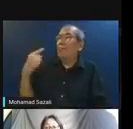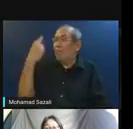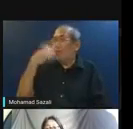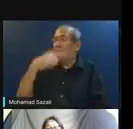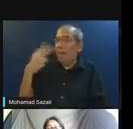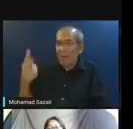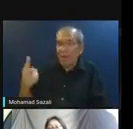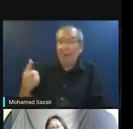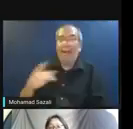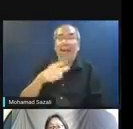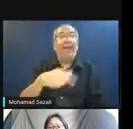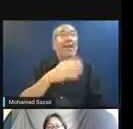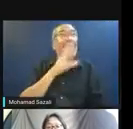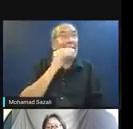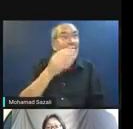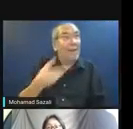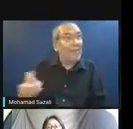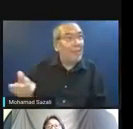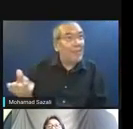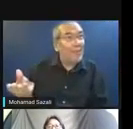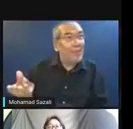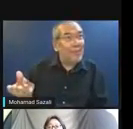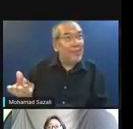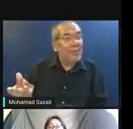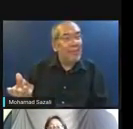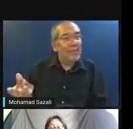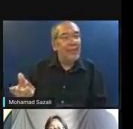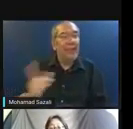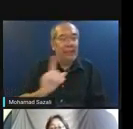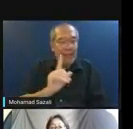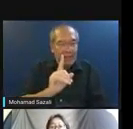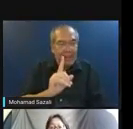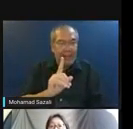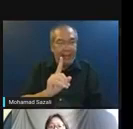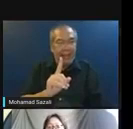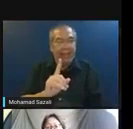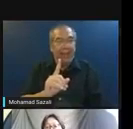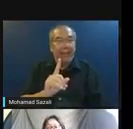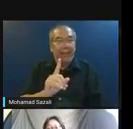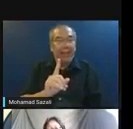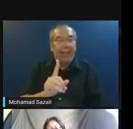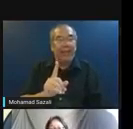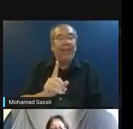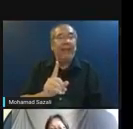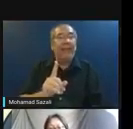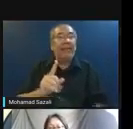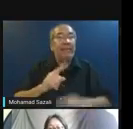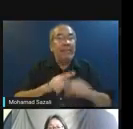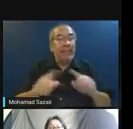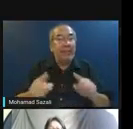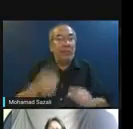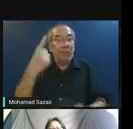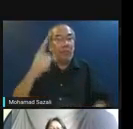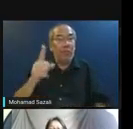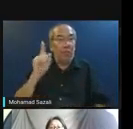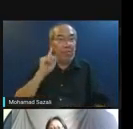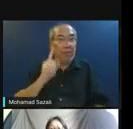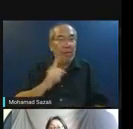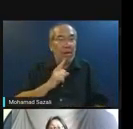on the shoulder, the person will look at you and you're like, oh, okay. So you're like, cik, tertinggal barang ni, dia jatuh barang ni. You know, something like